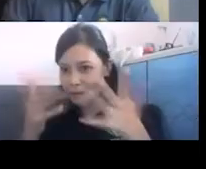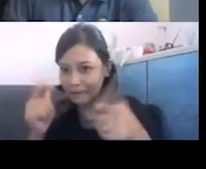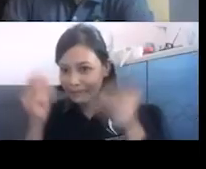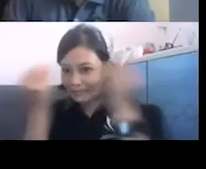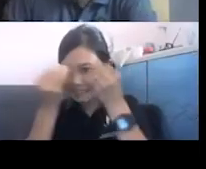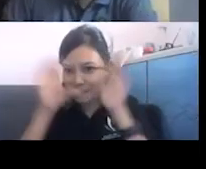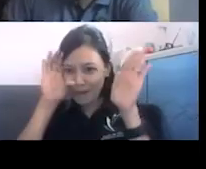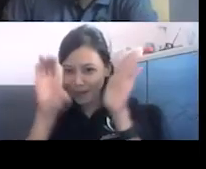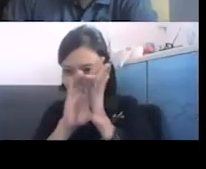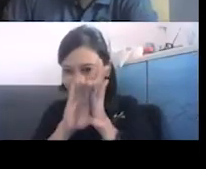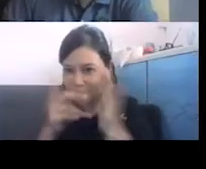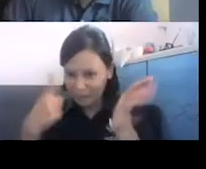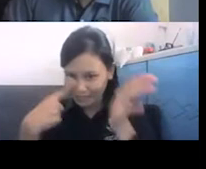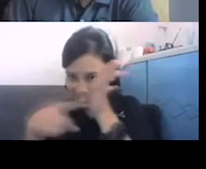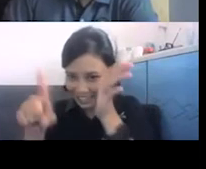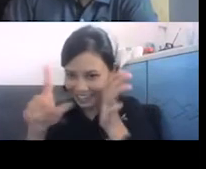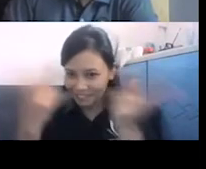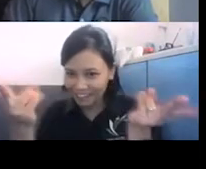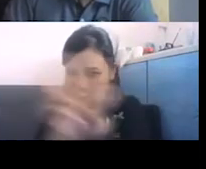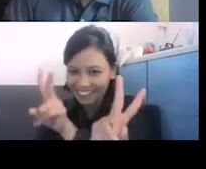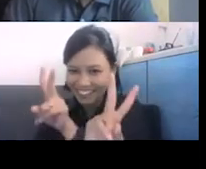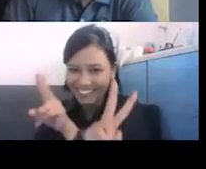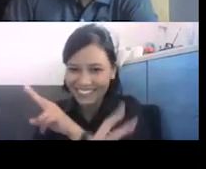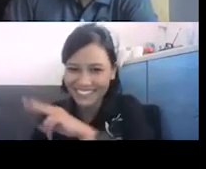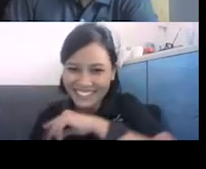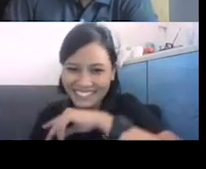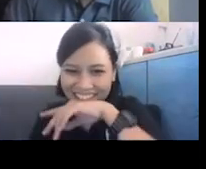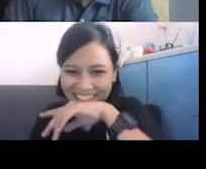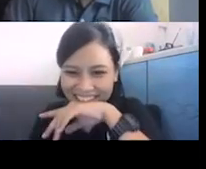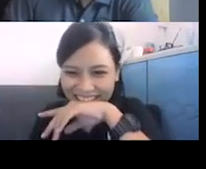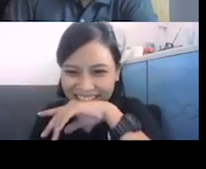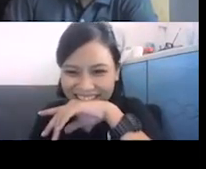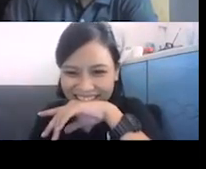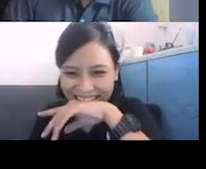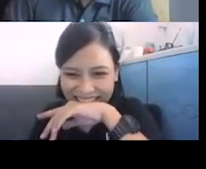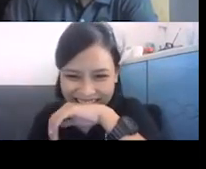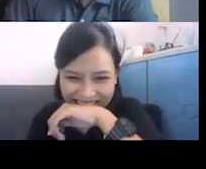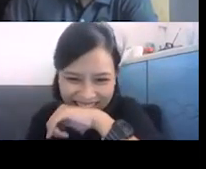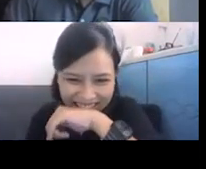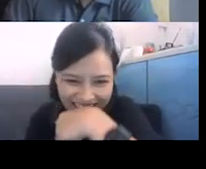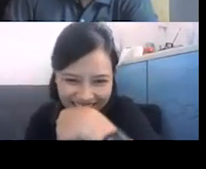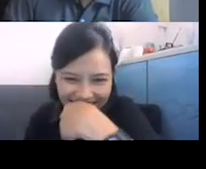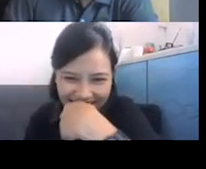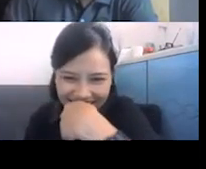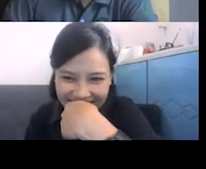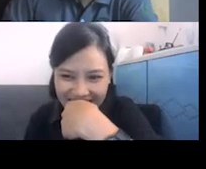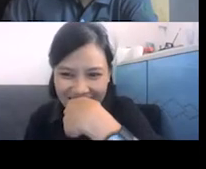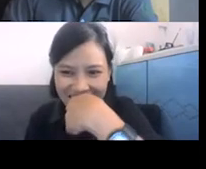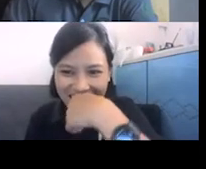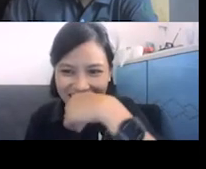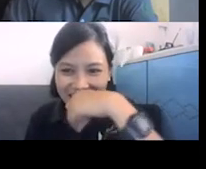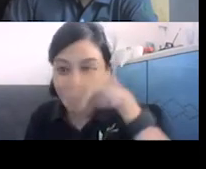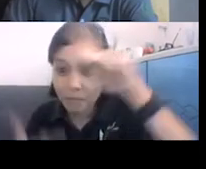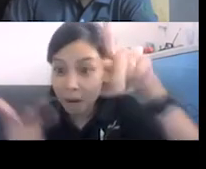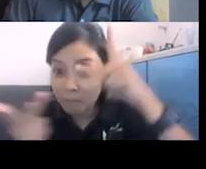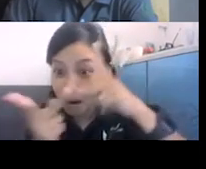This is Yami. Sorry, I was also confused by some pictures because I thought, yeah, it was weird. They should